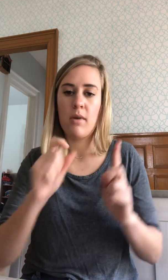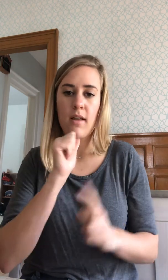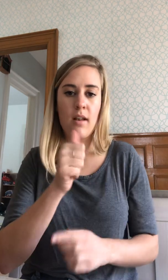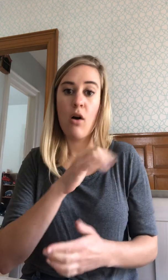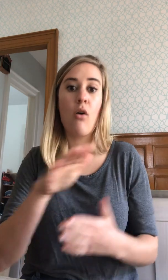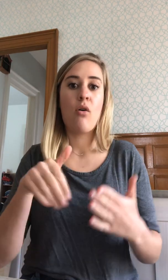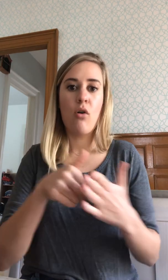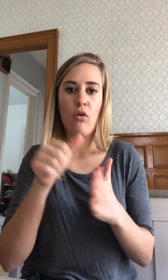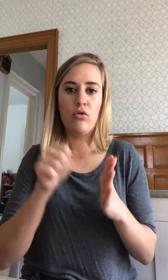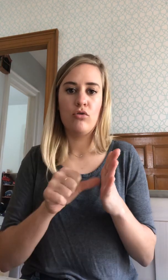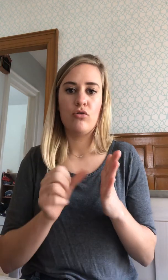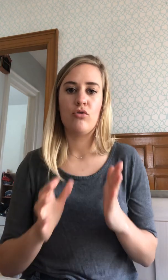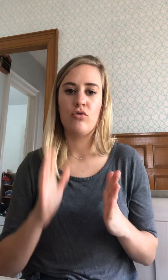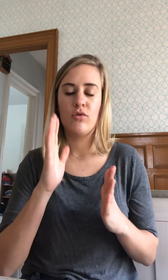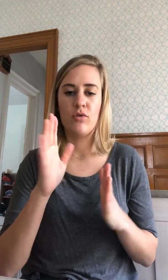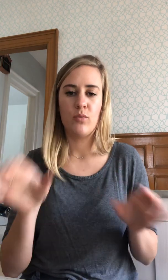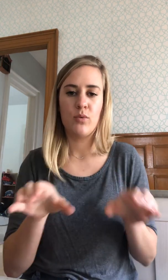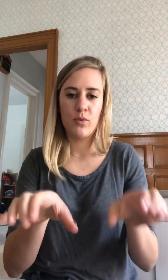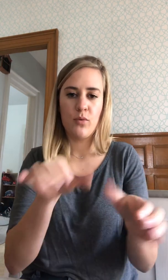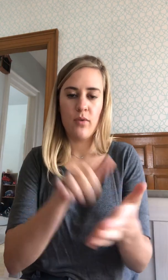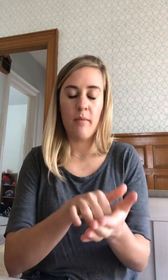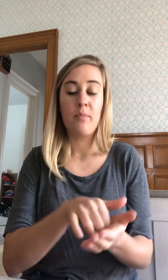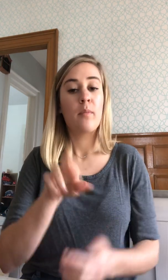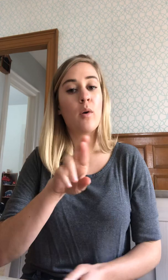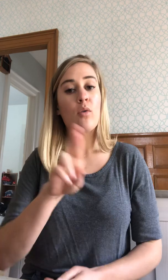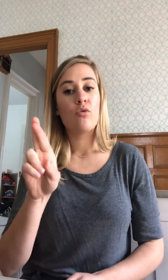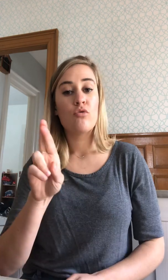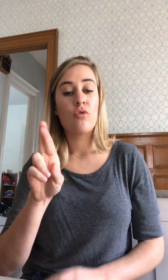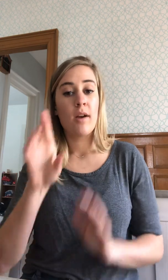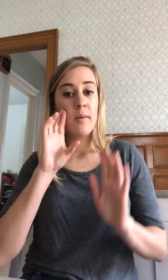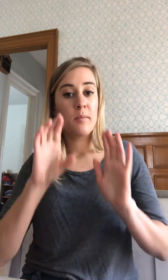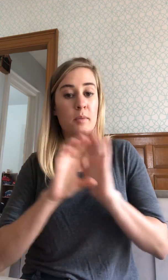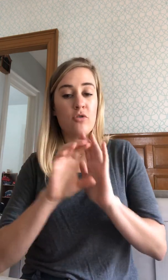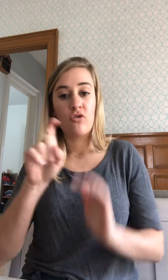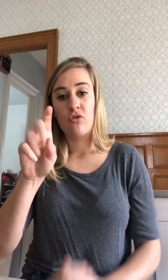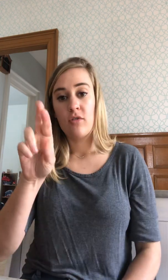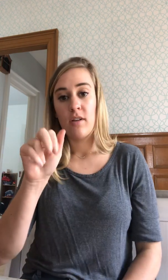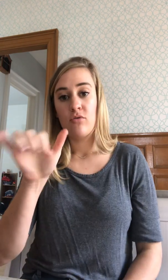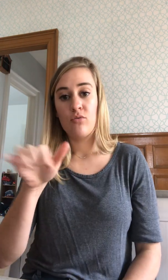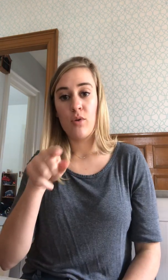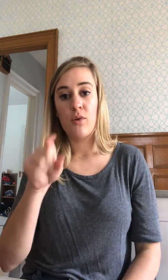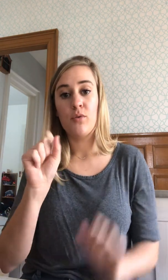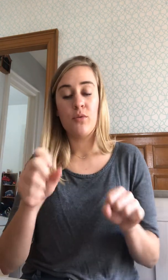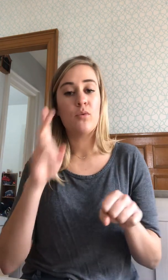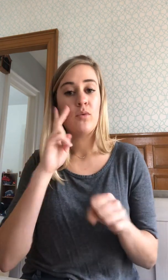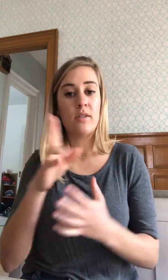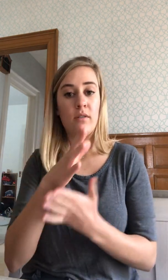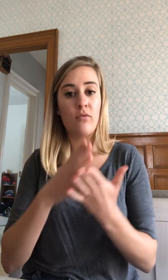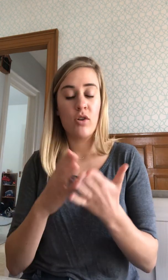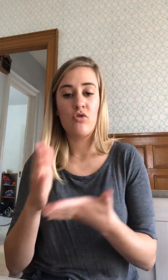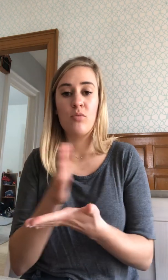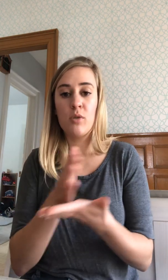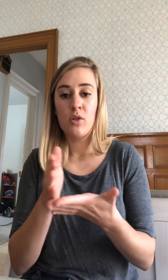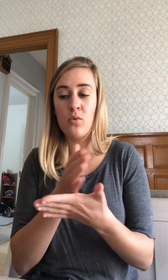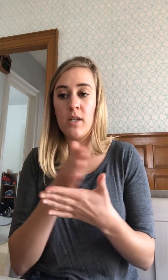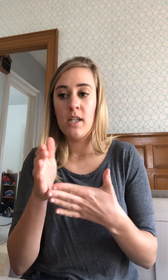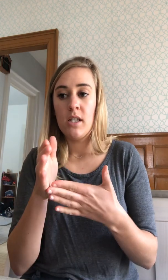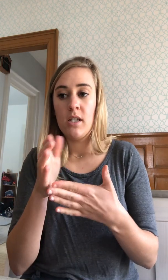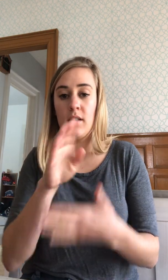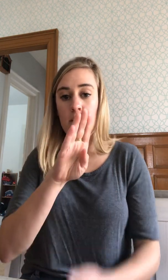region. The radiograph on the right, you can see the fracture between the bicuspid and the first molar